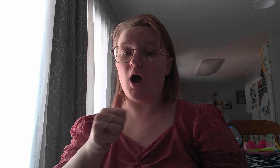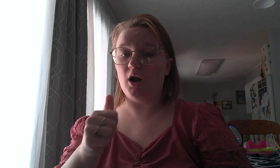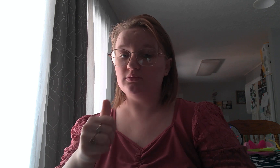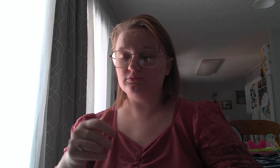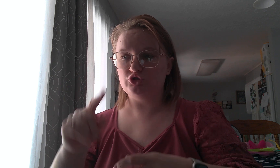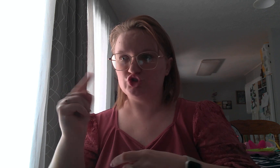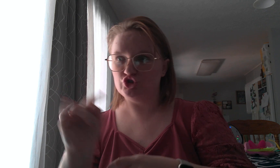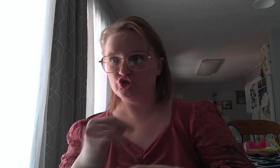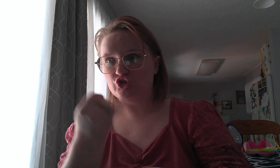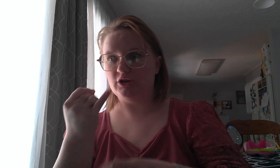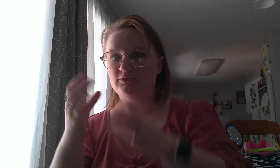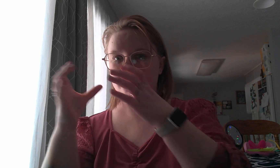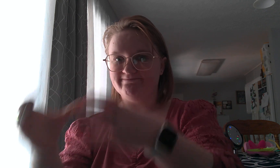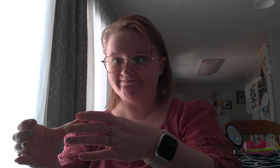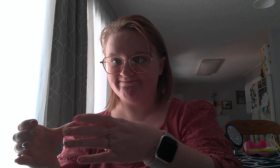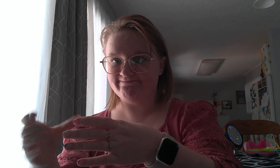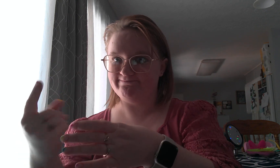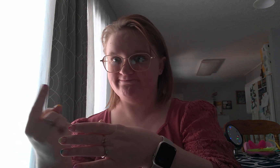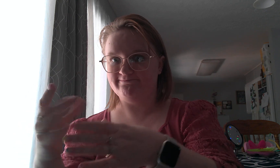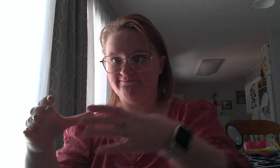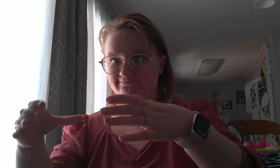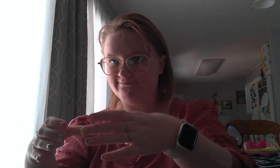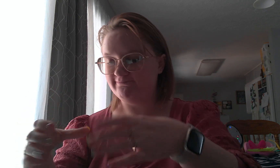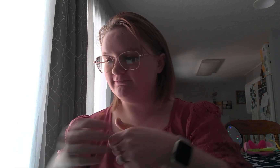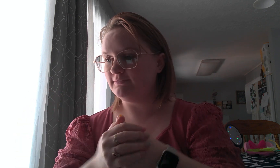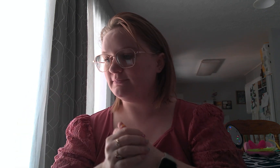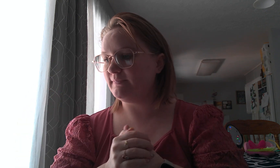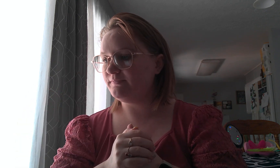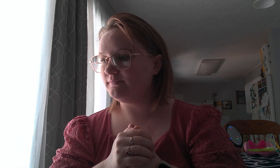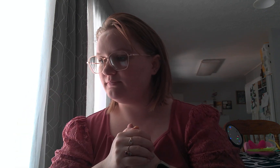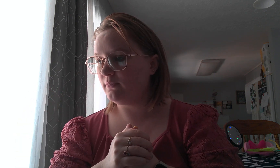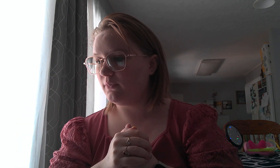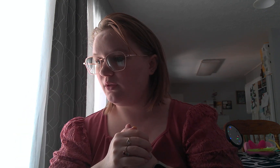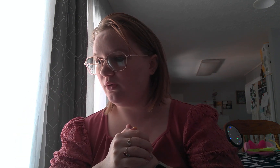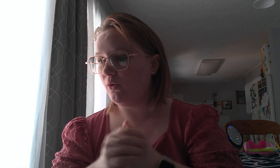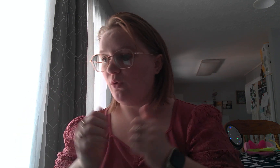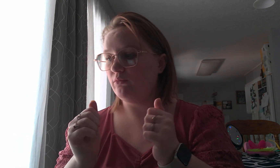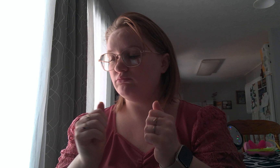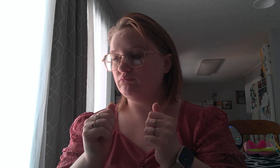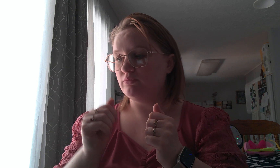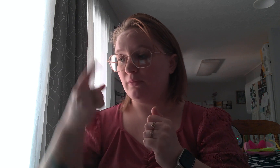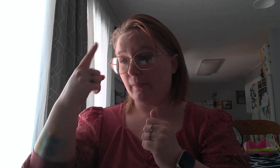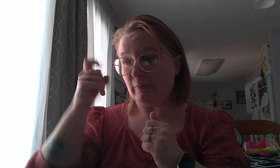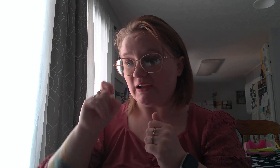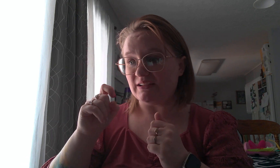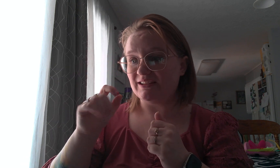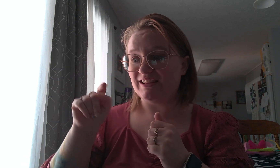and respect their individuality, not just looking at them as a group?